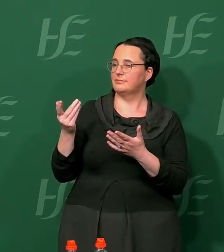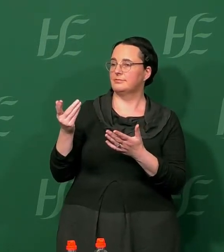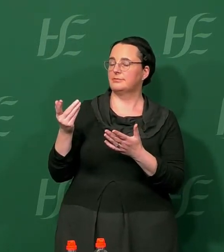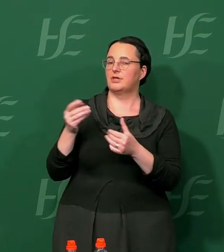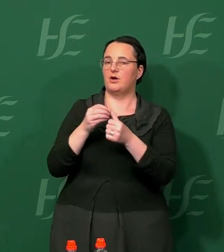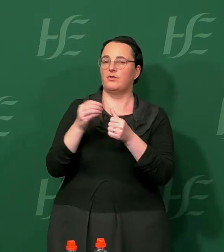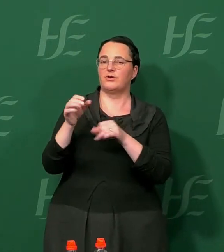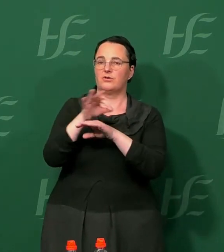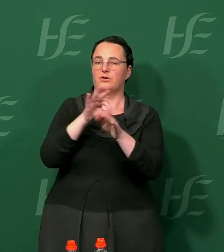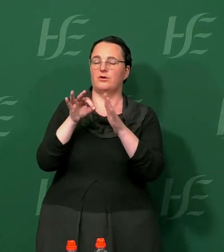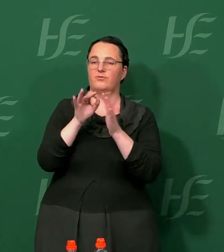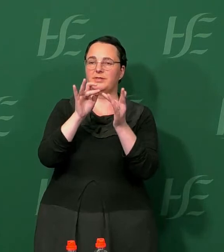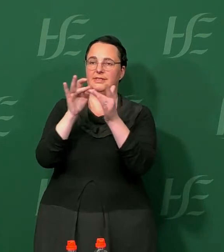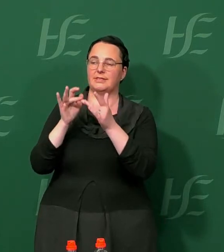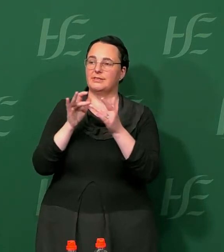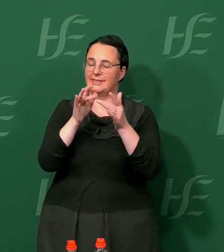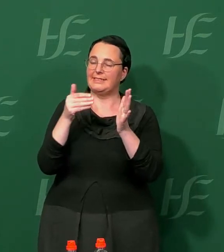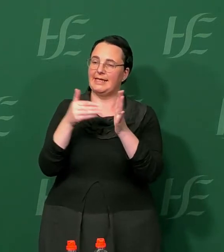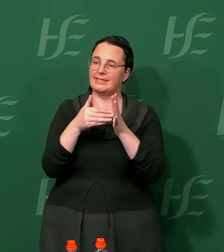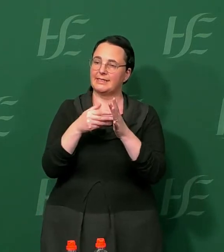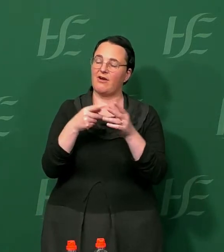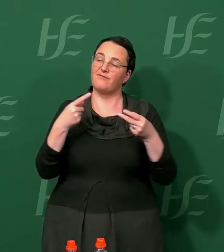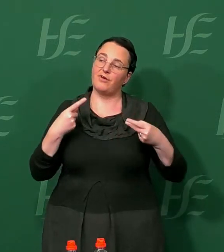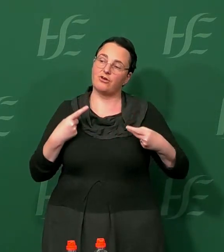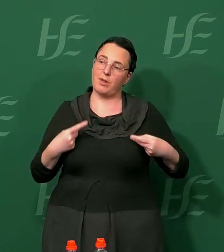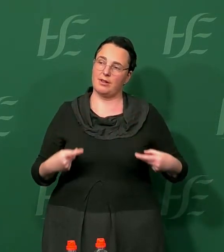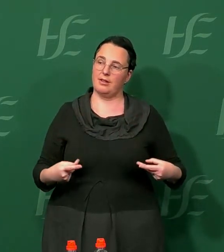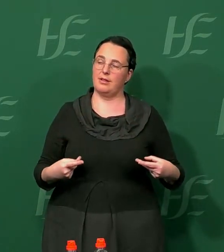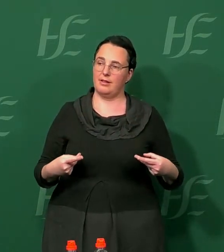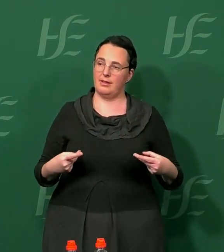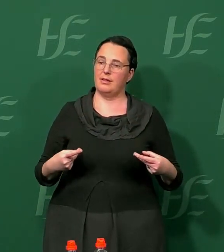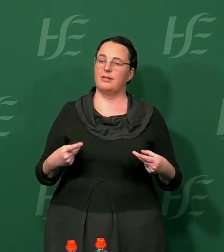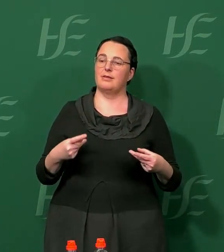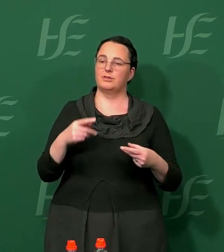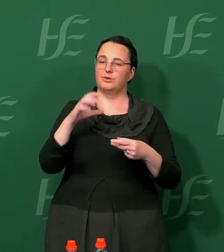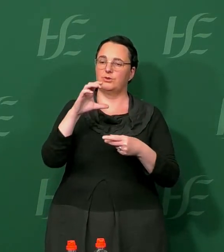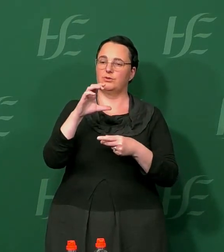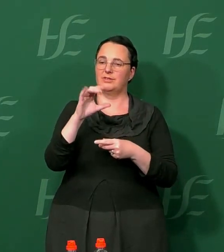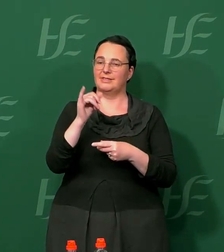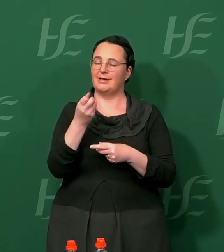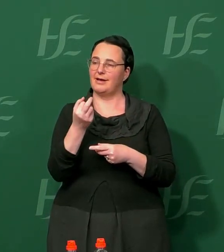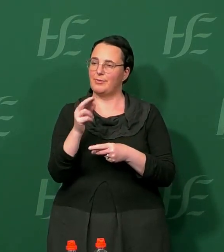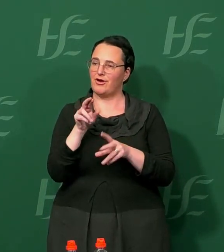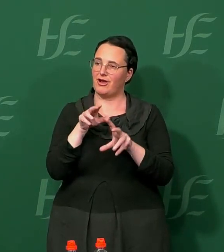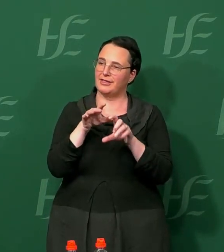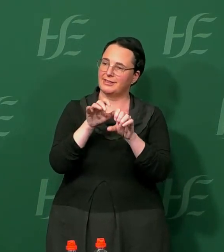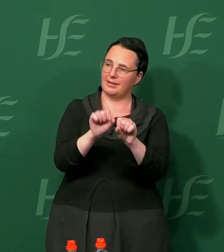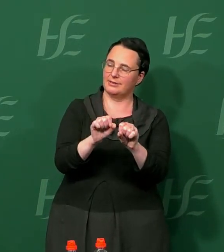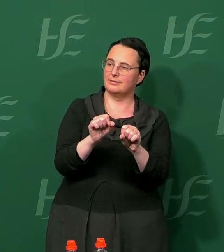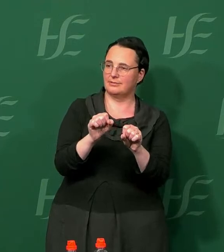and other departments, are vulnerable to cyber attack based on